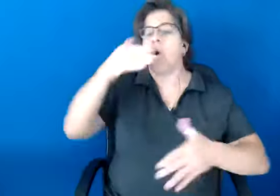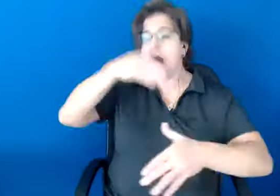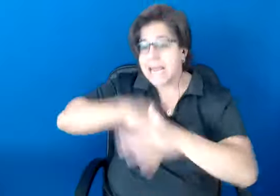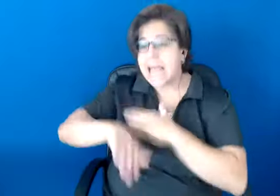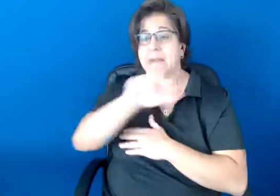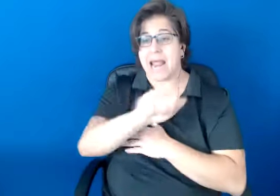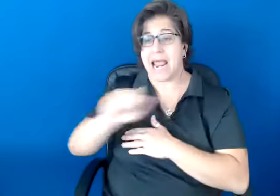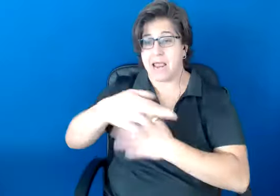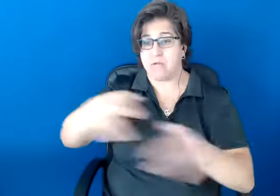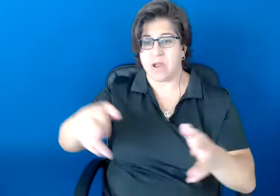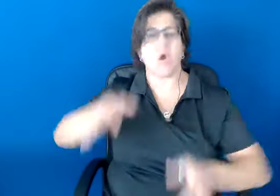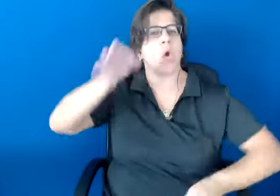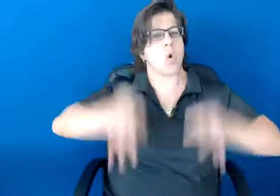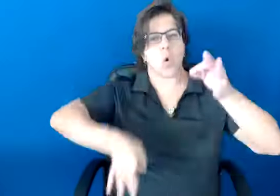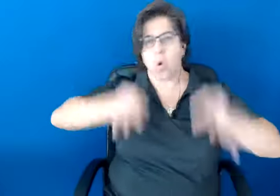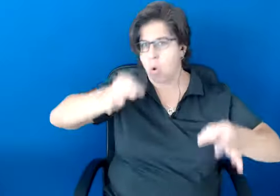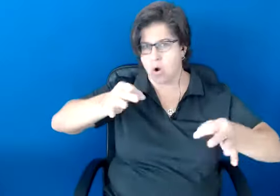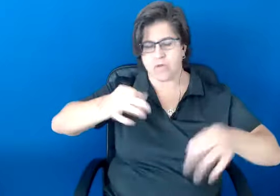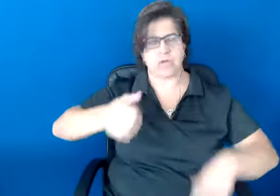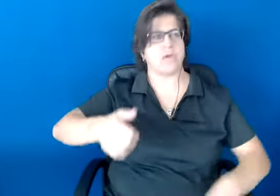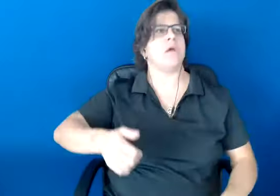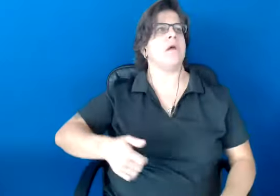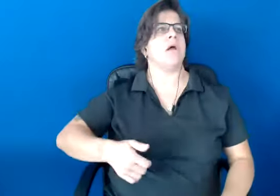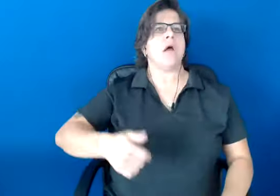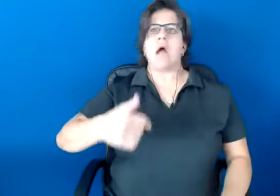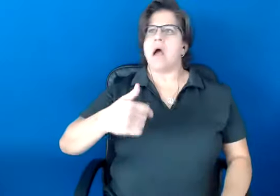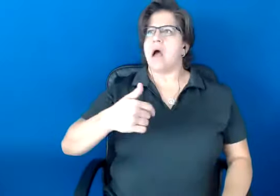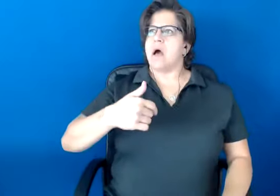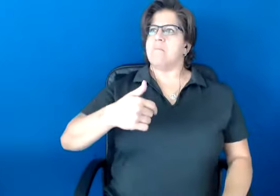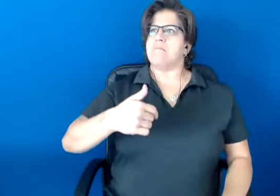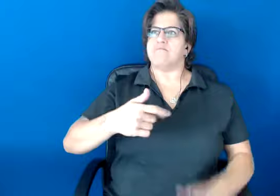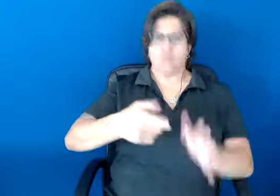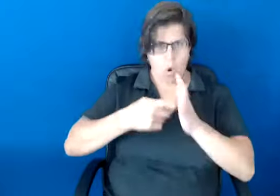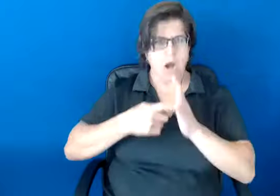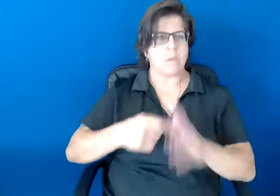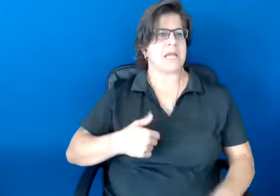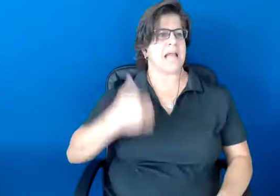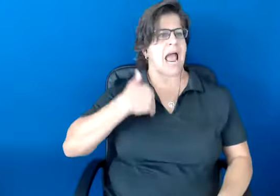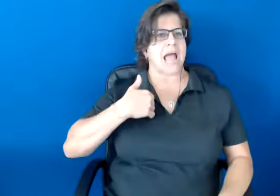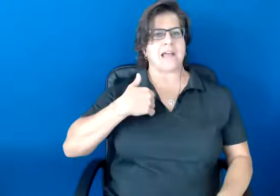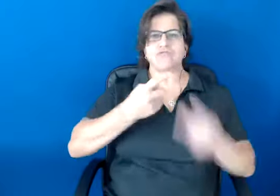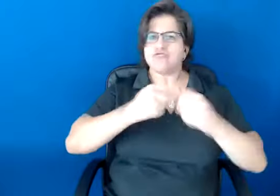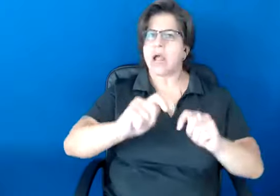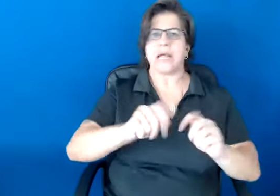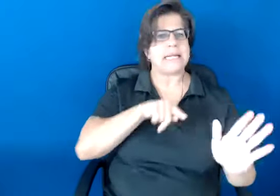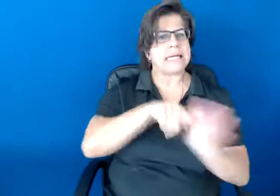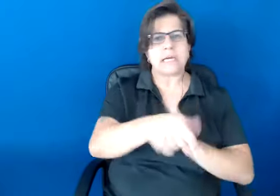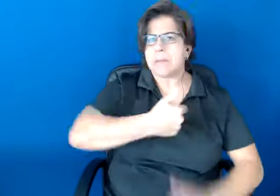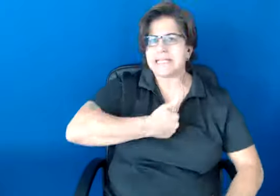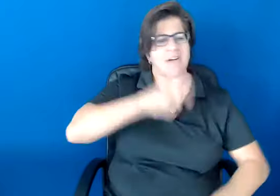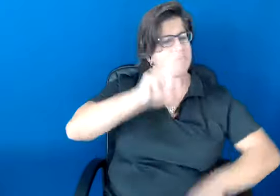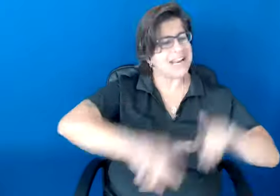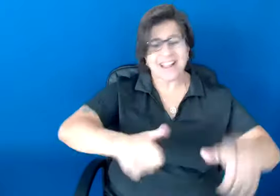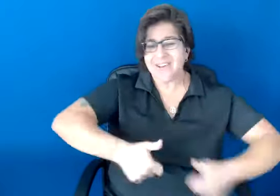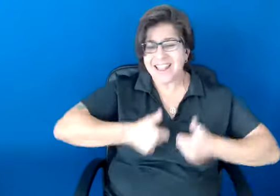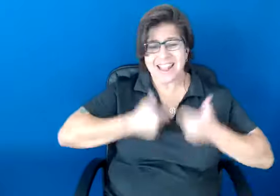committed behind a suicide attempt because I simply could not live with myself. I could